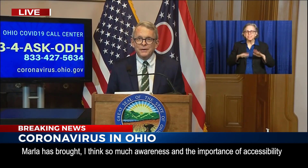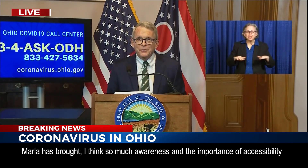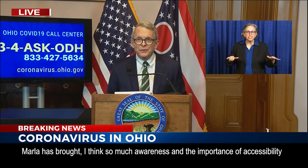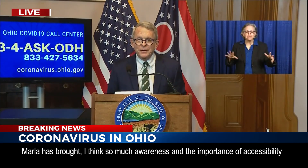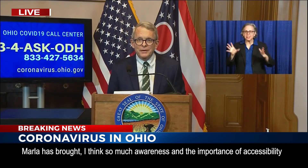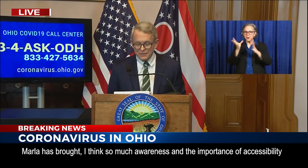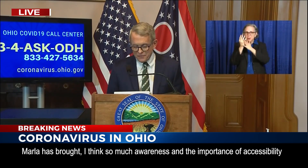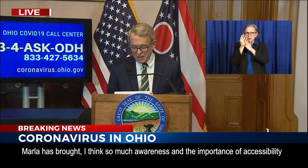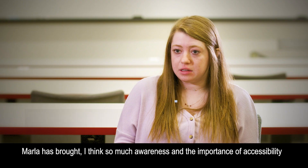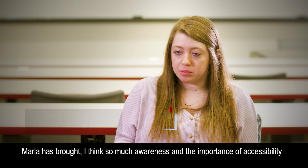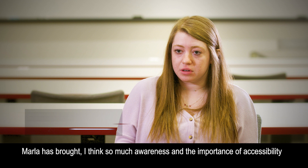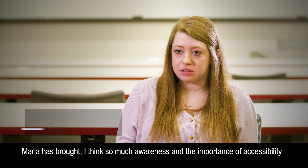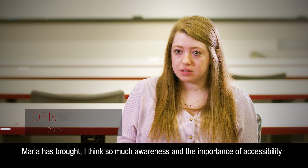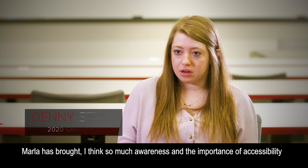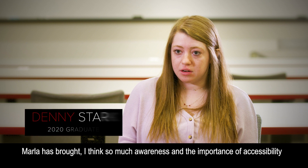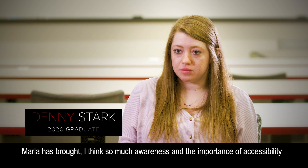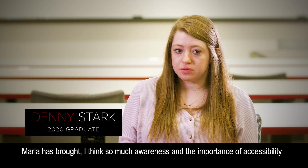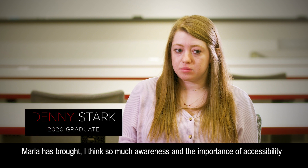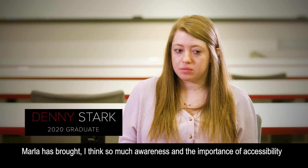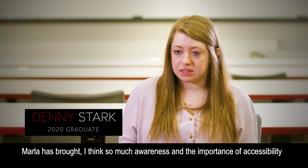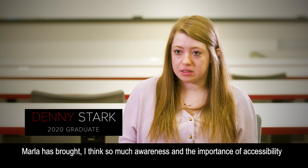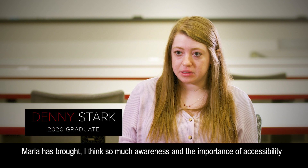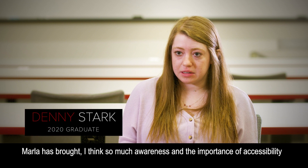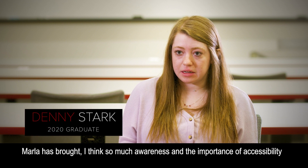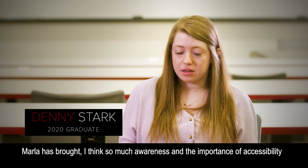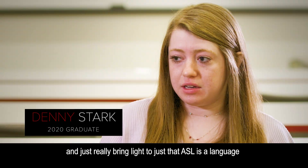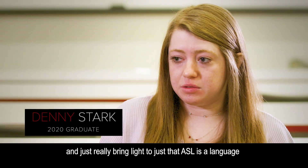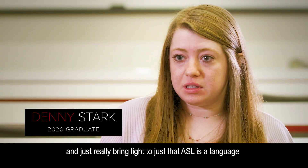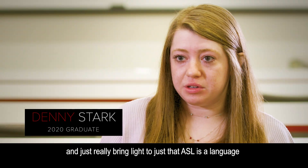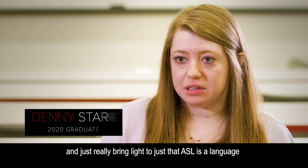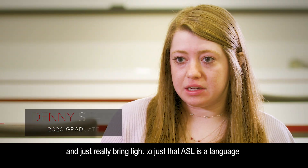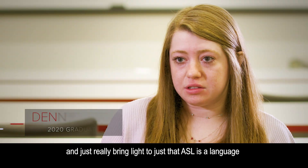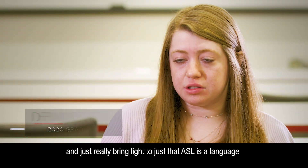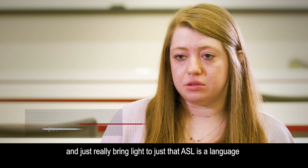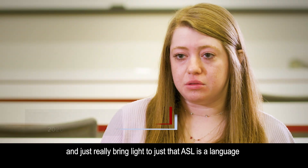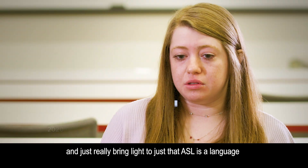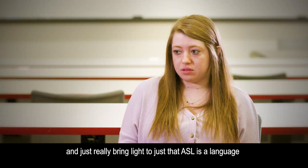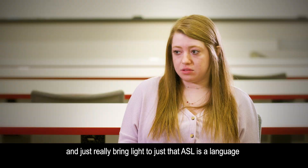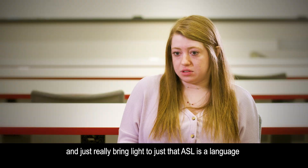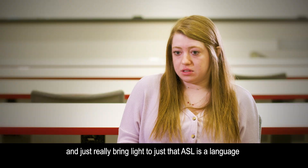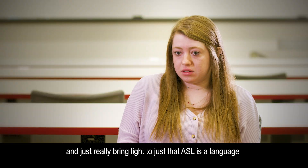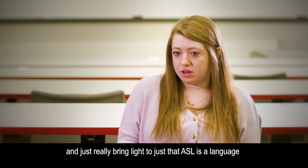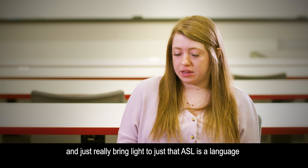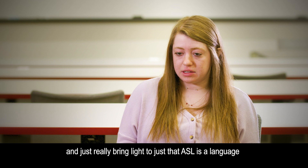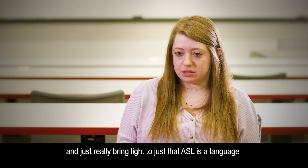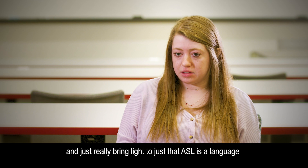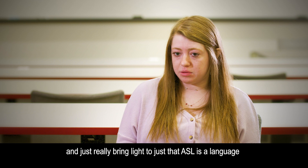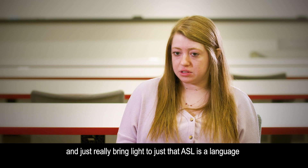much awareness and the importance of accessibility, and just really bring light to just the ASL as a language and the